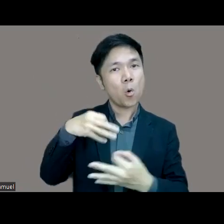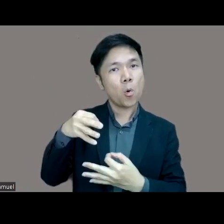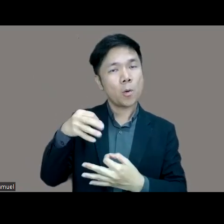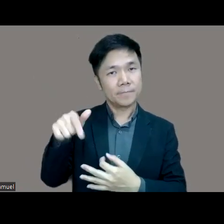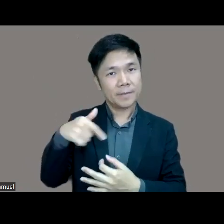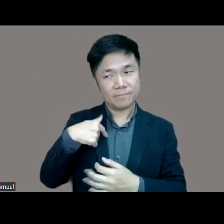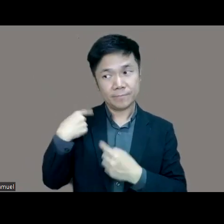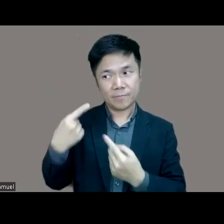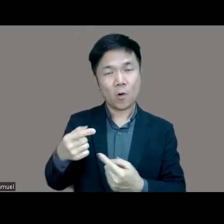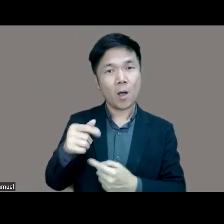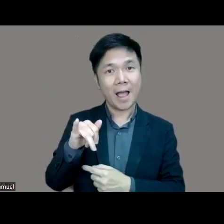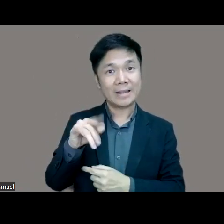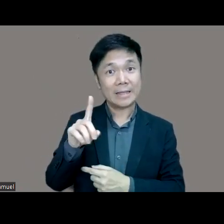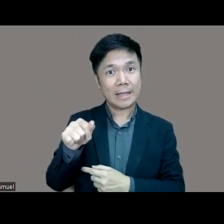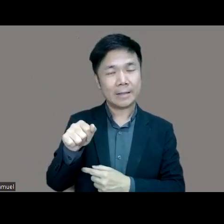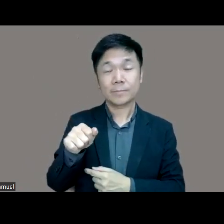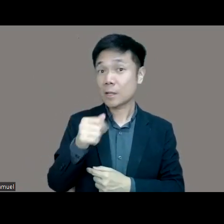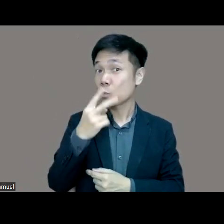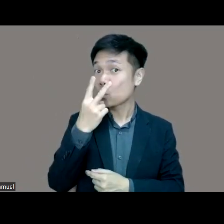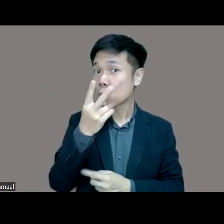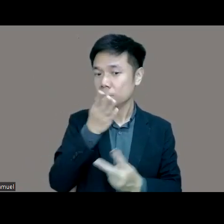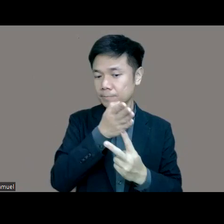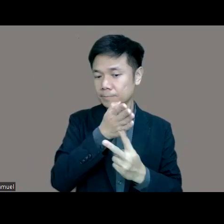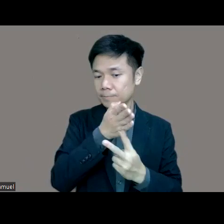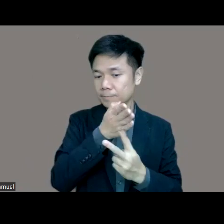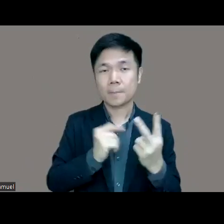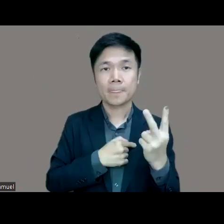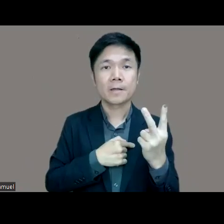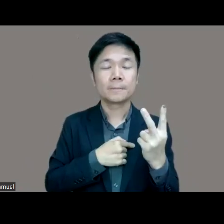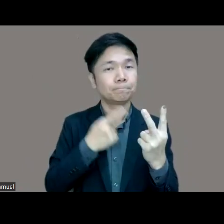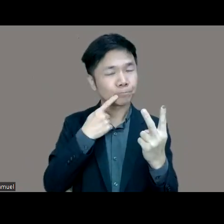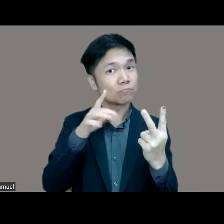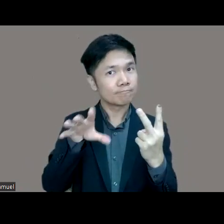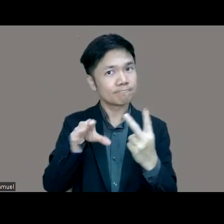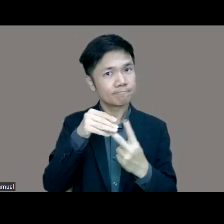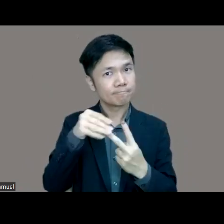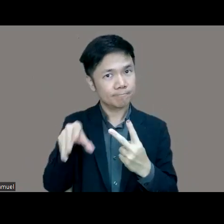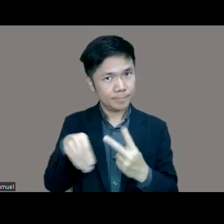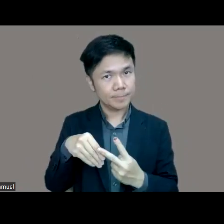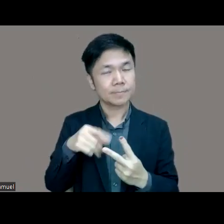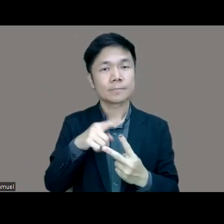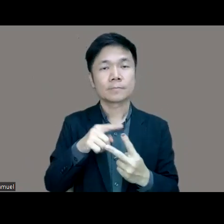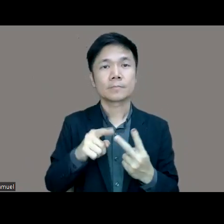have two major areas that I just want to make a comment. Actually, when it comes to